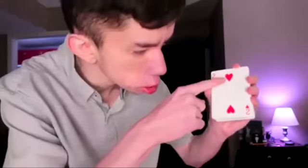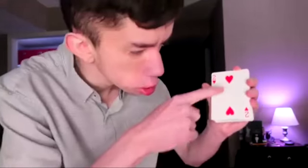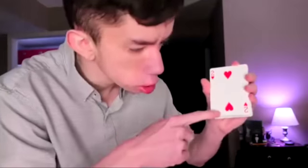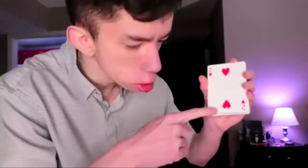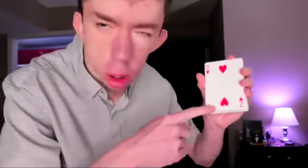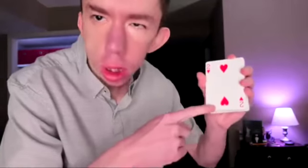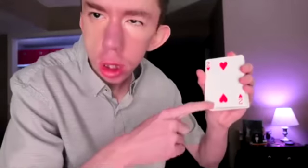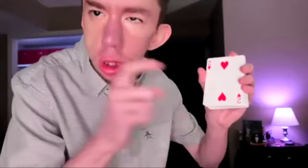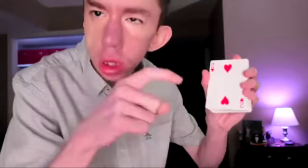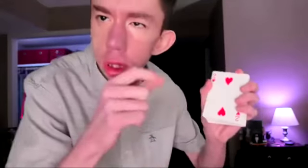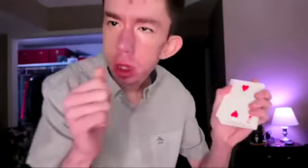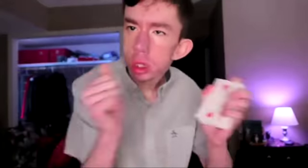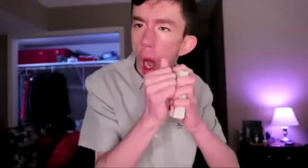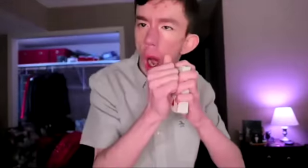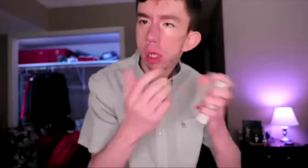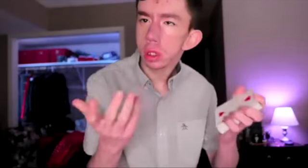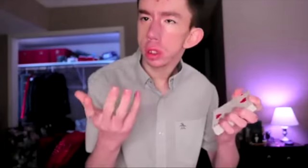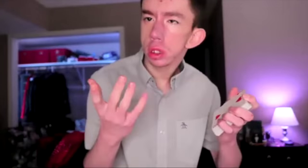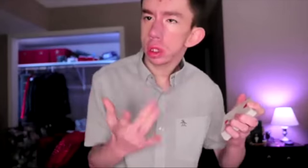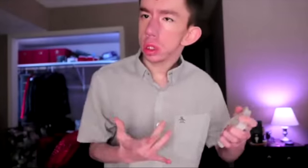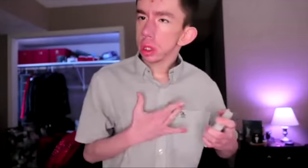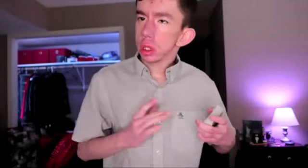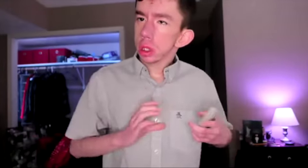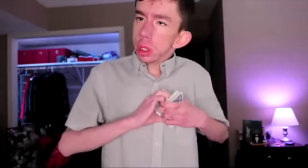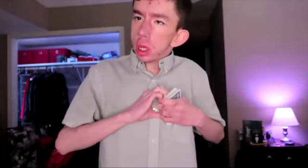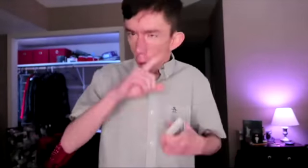You guys see this two of hearts and the two hearts?